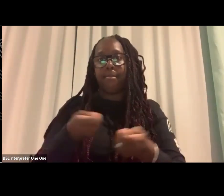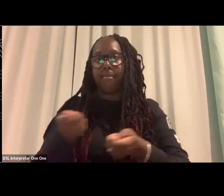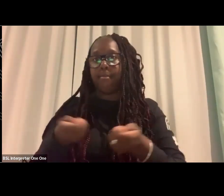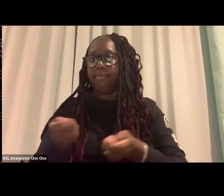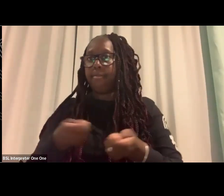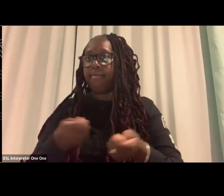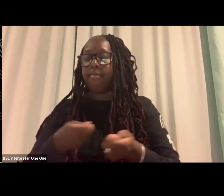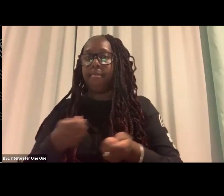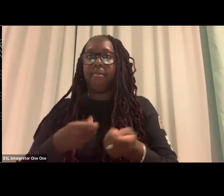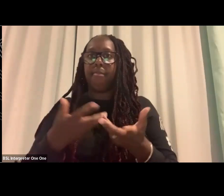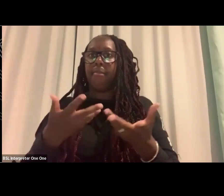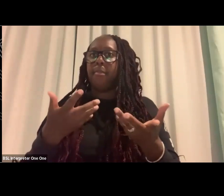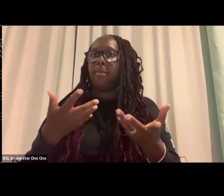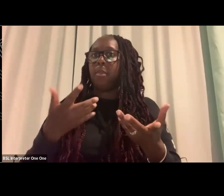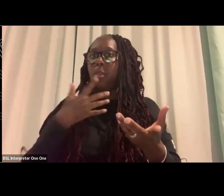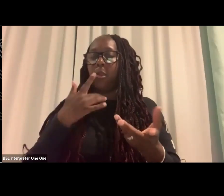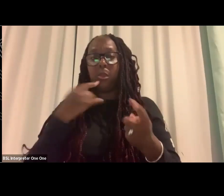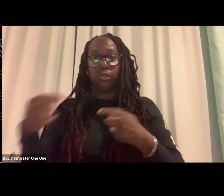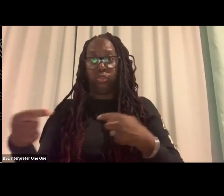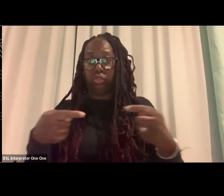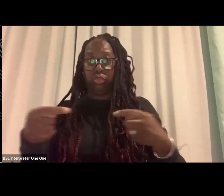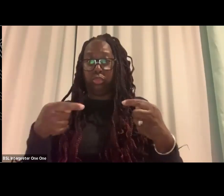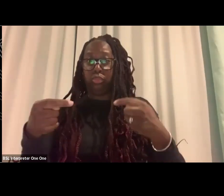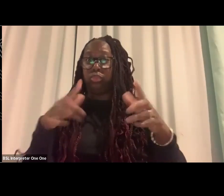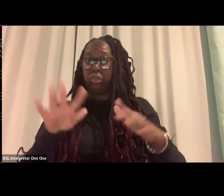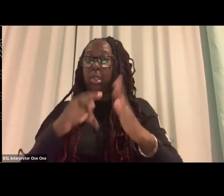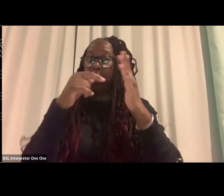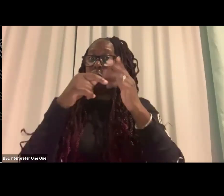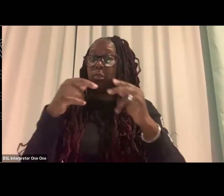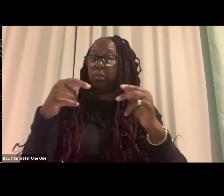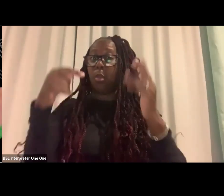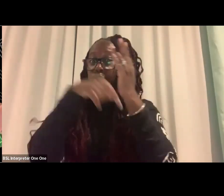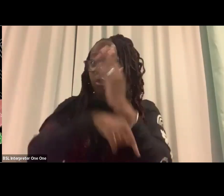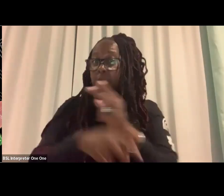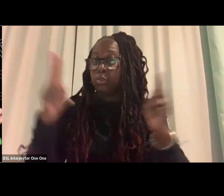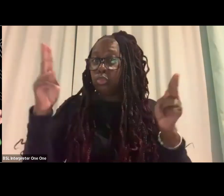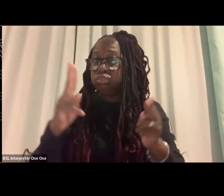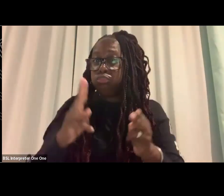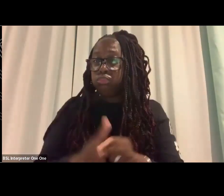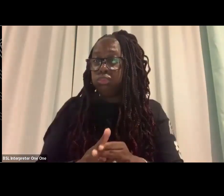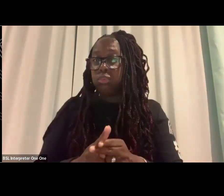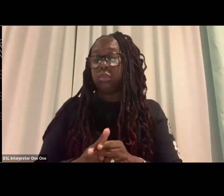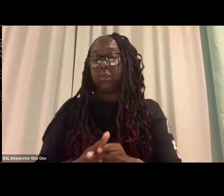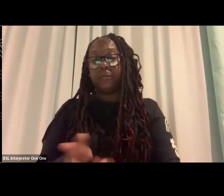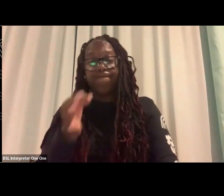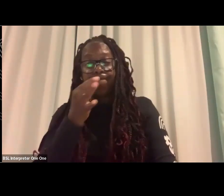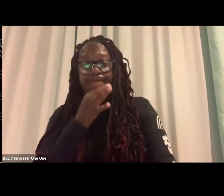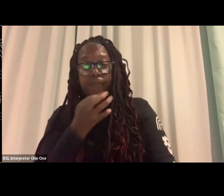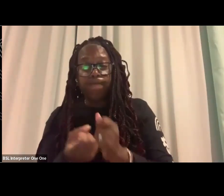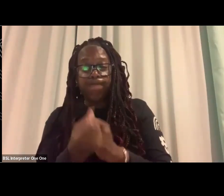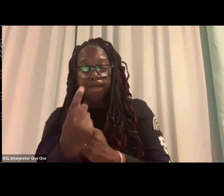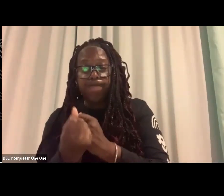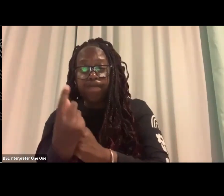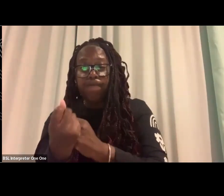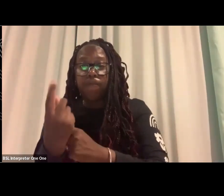are embedded and challenging to address poverty, but very few policy interventions would take